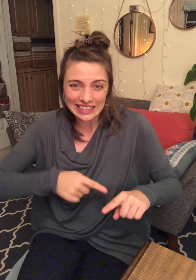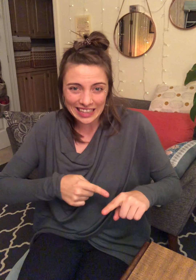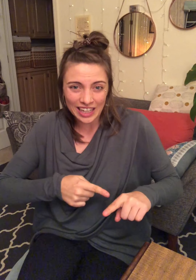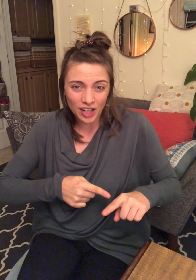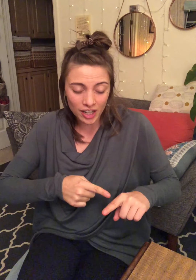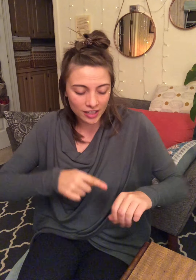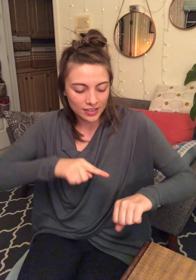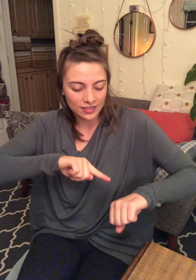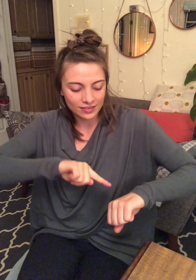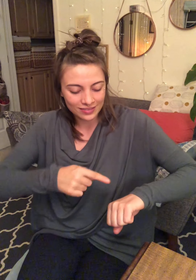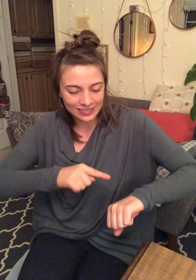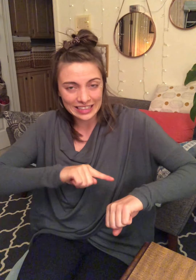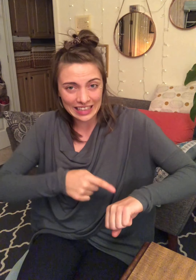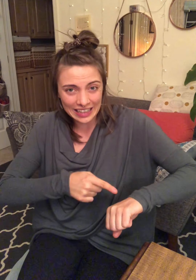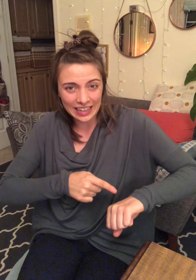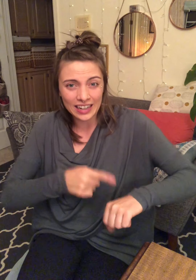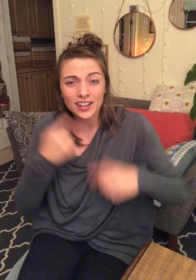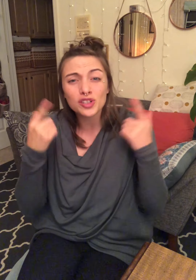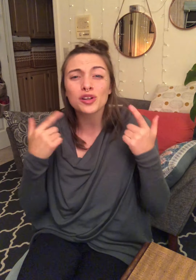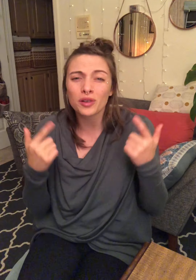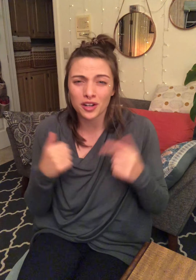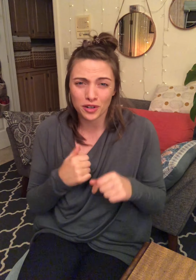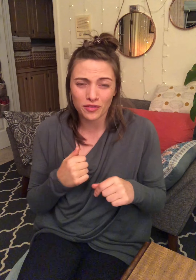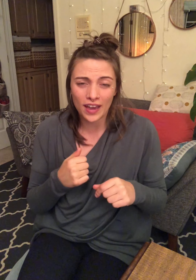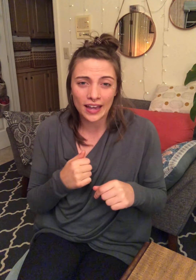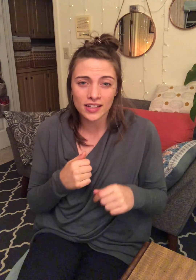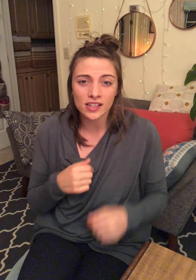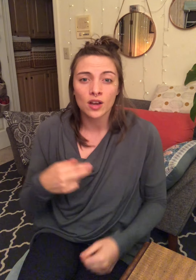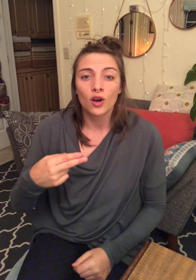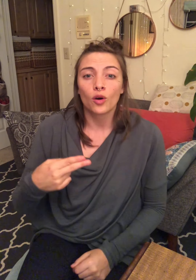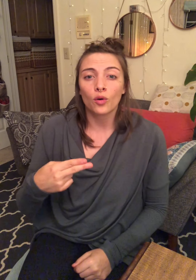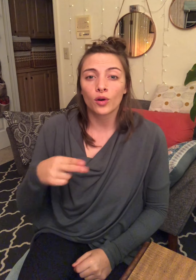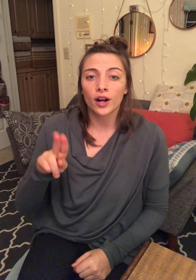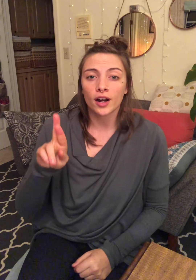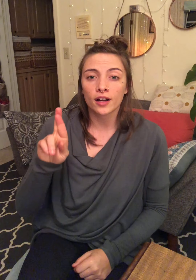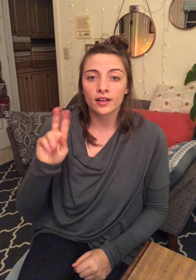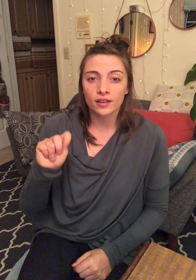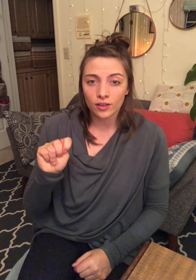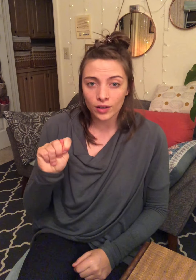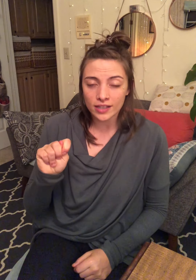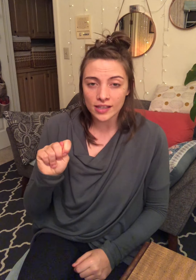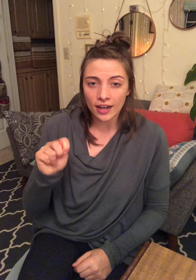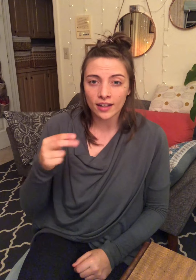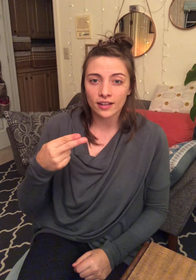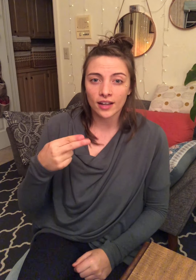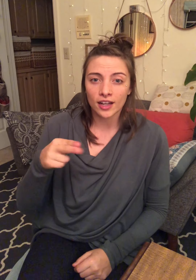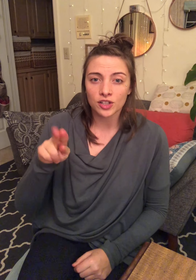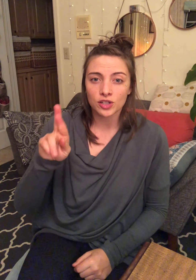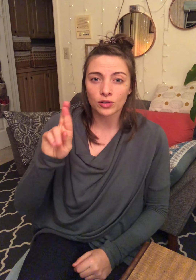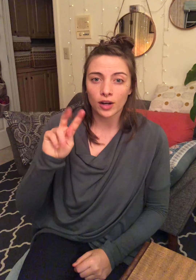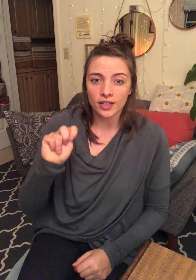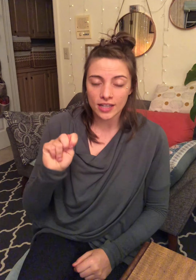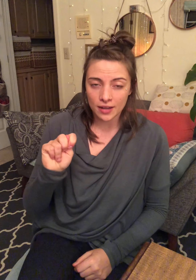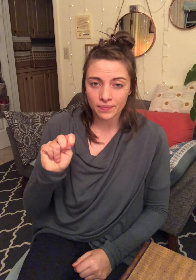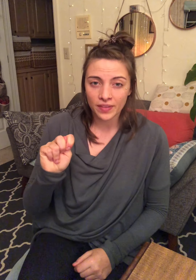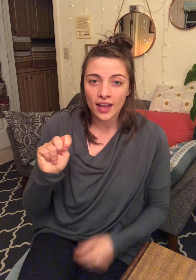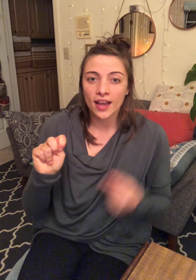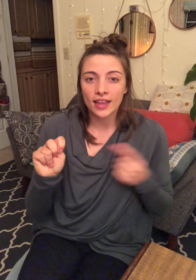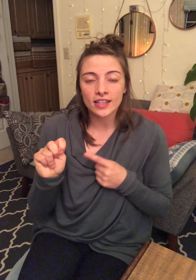like hurt here and show it on your face, or you can sign it. H-U-R-T. And this is